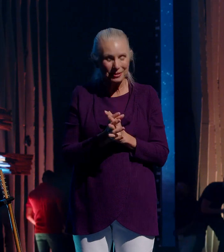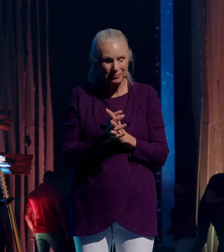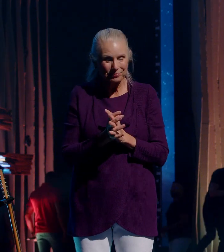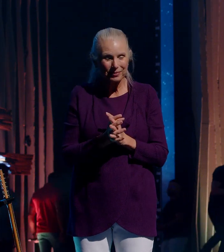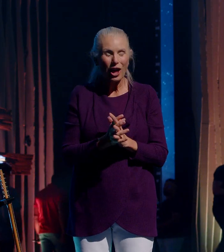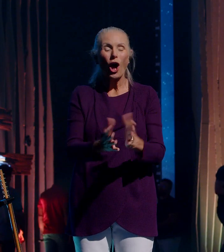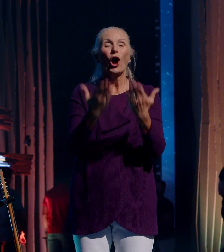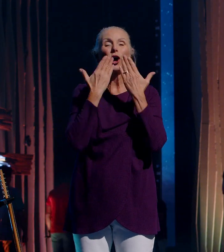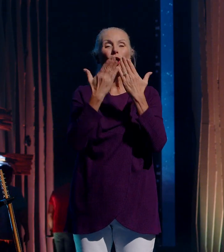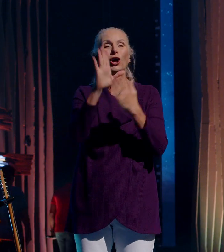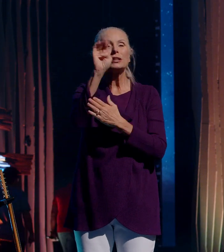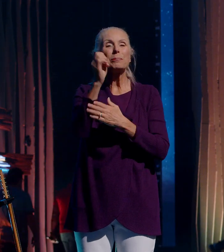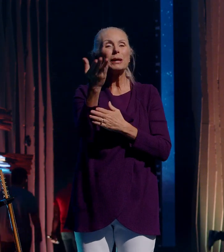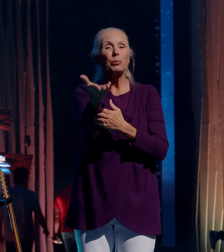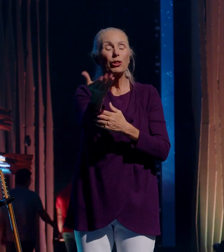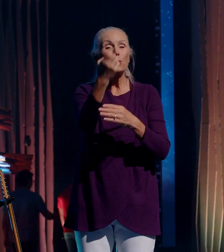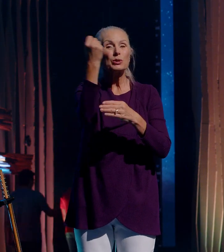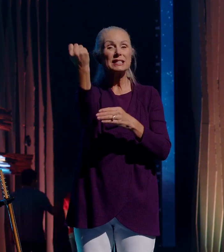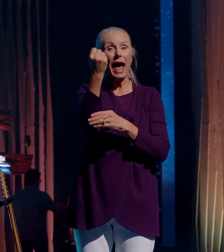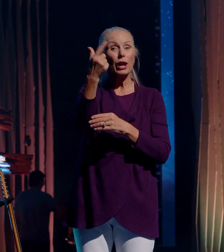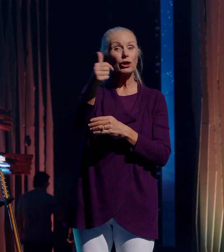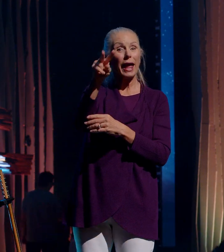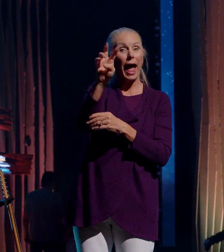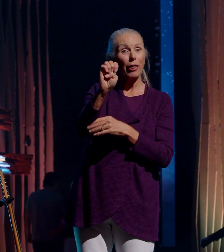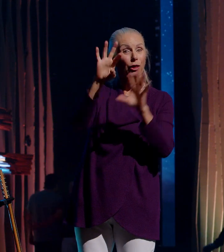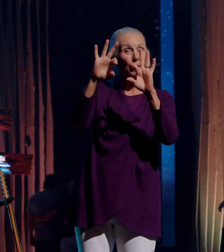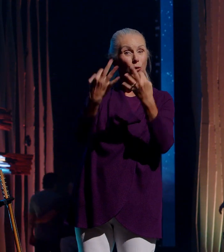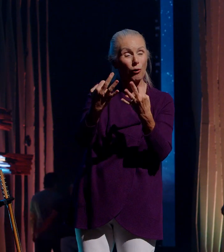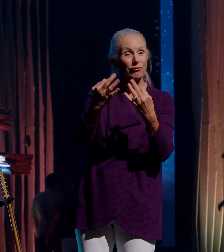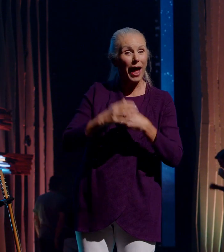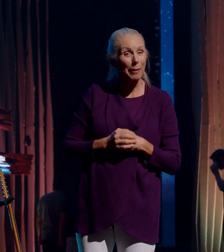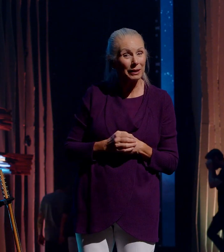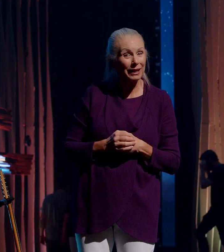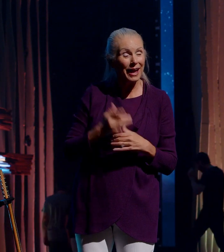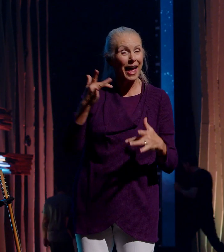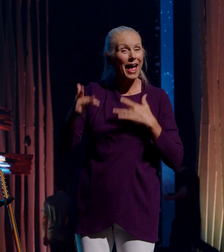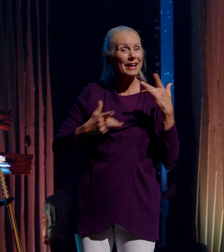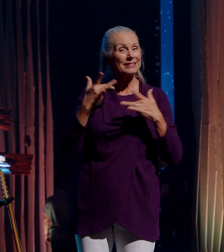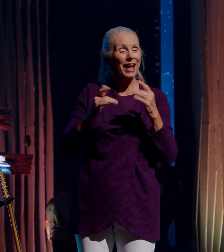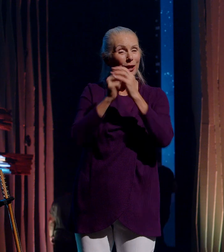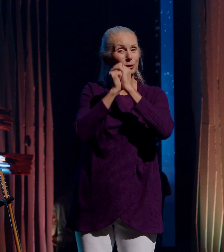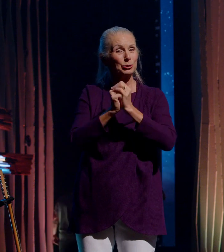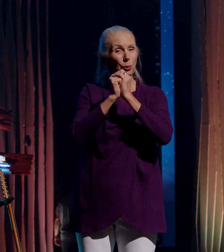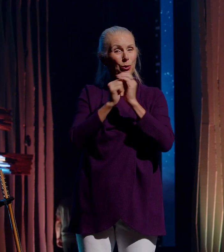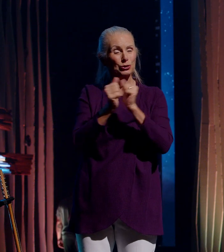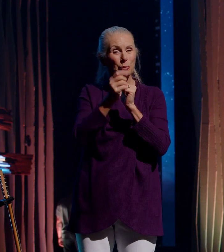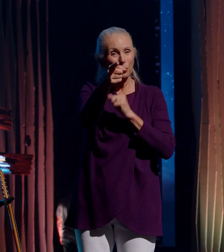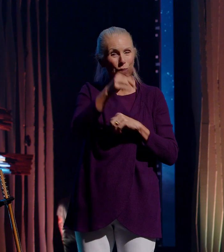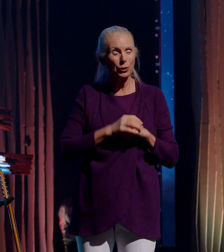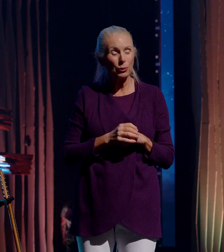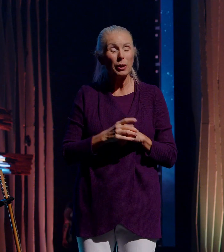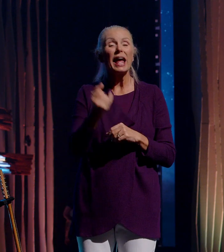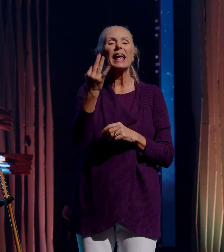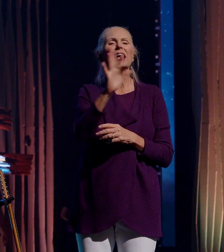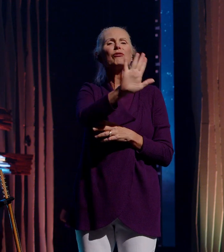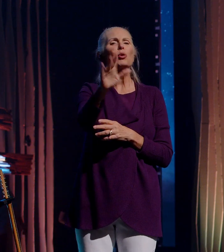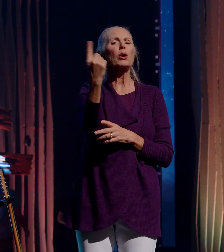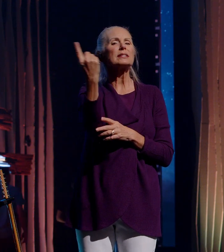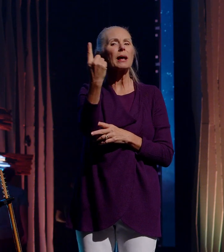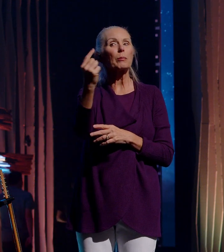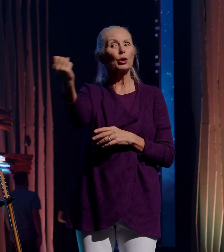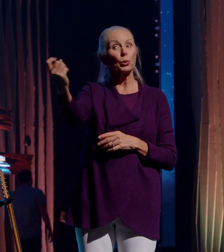Hey, good to be with you Saturday at the Grove family. Really is just excited to worship with you. If you're someone who has come back